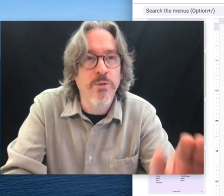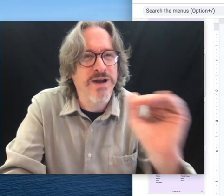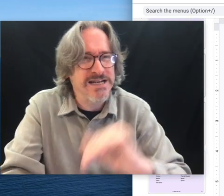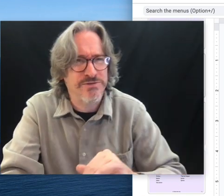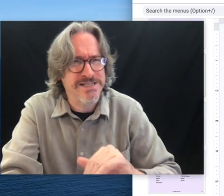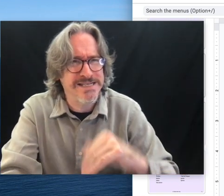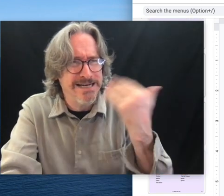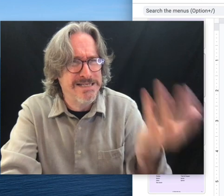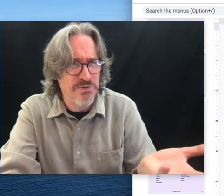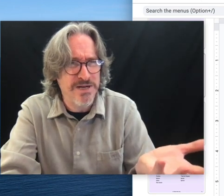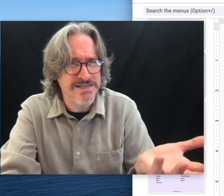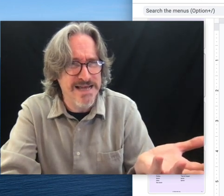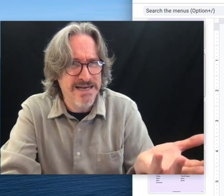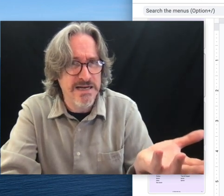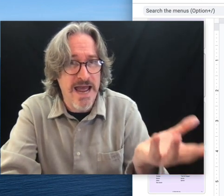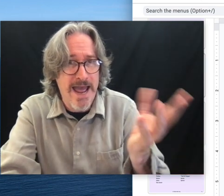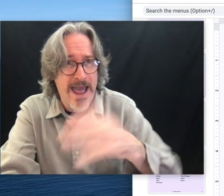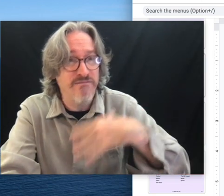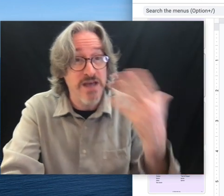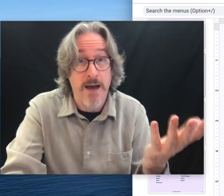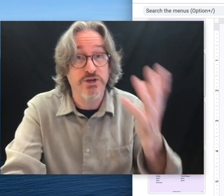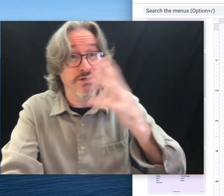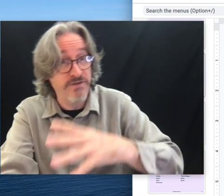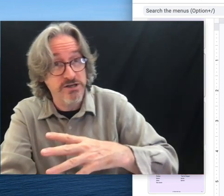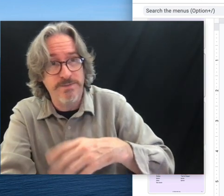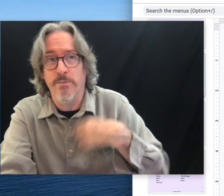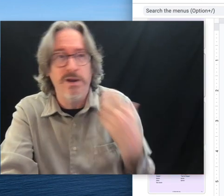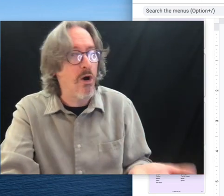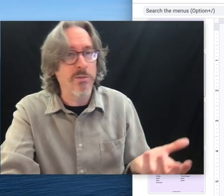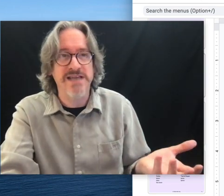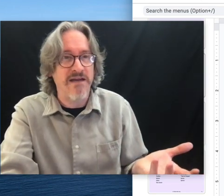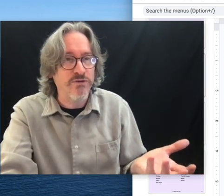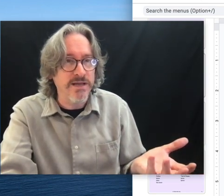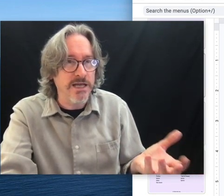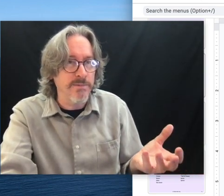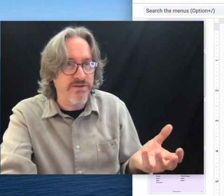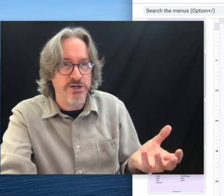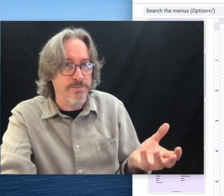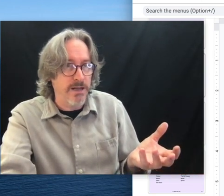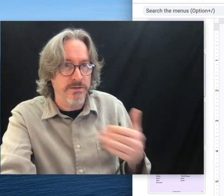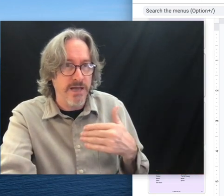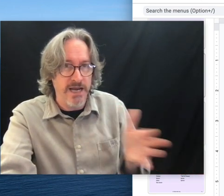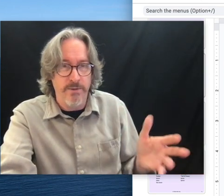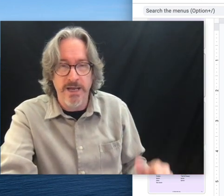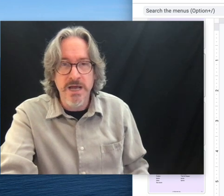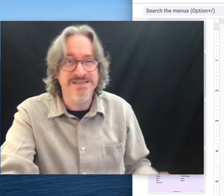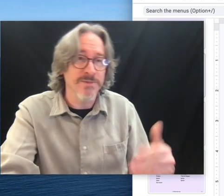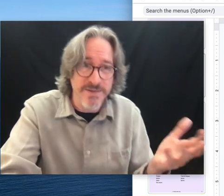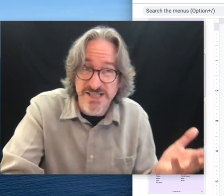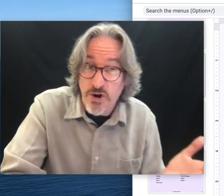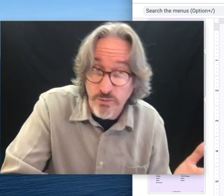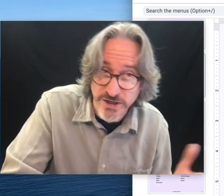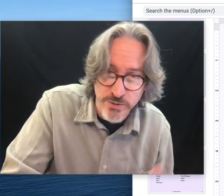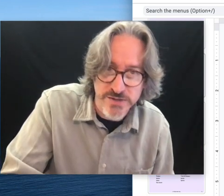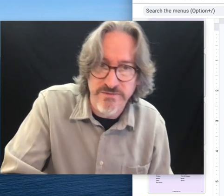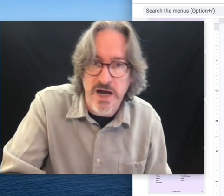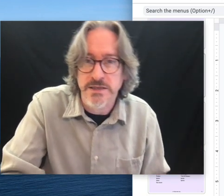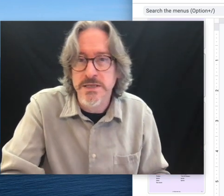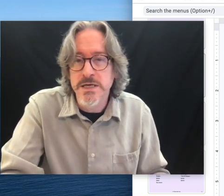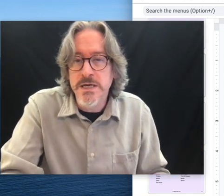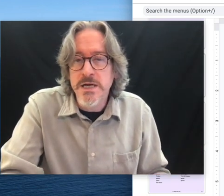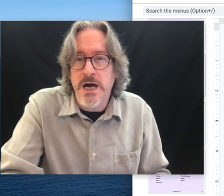I will put asterisks next to the ones that have the option to fingerspell, but almost everything can be fingerspelled anyway. Some of them, it's the only choice